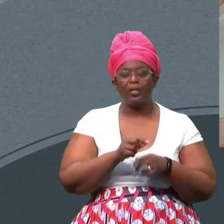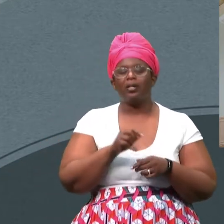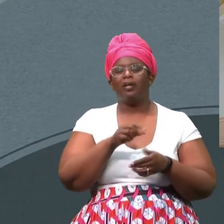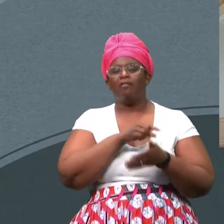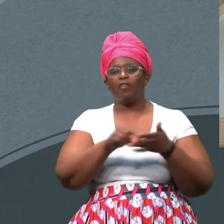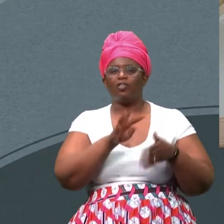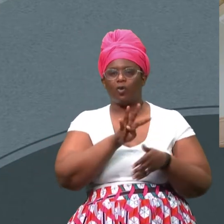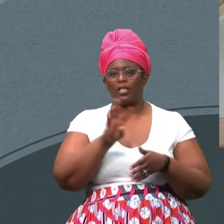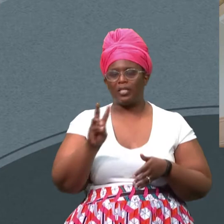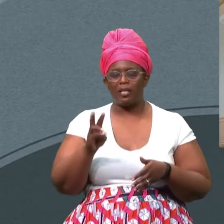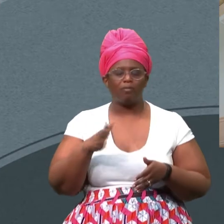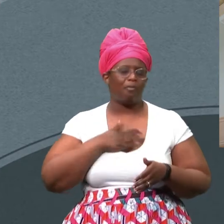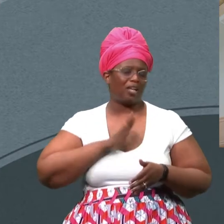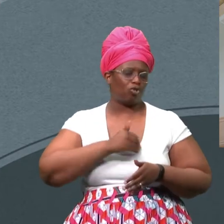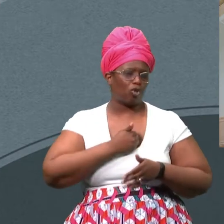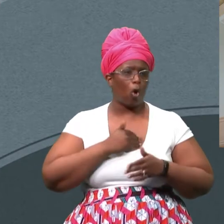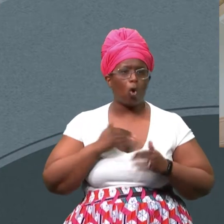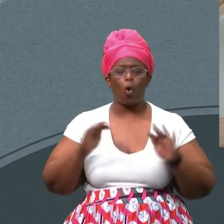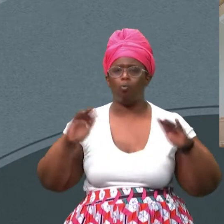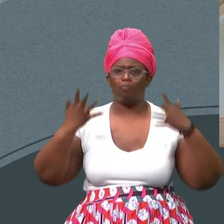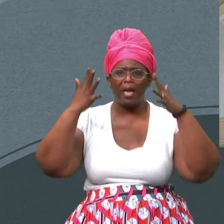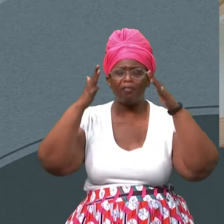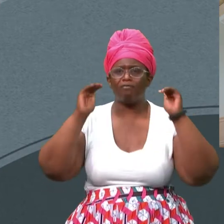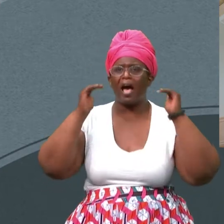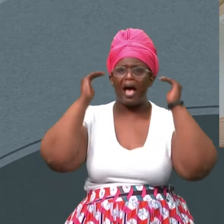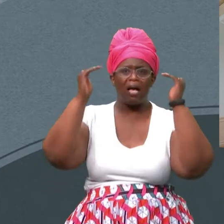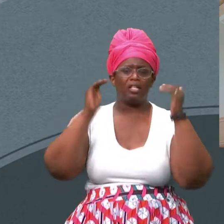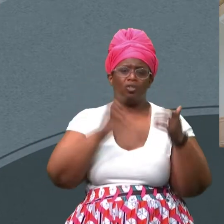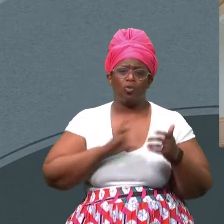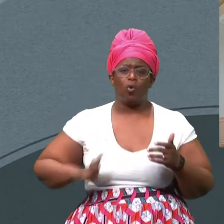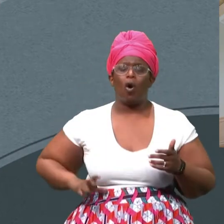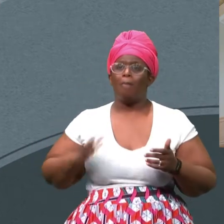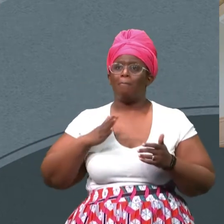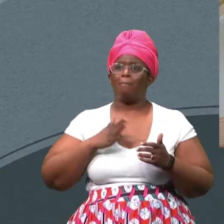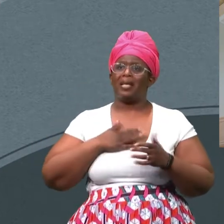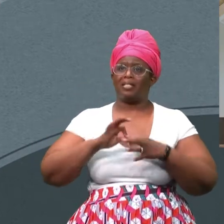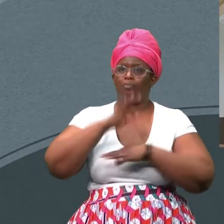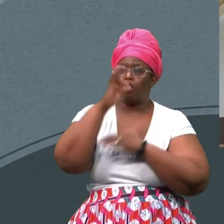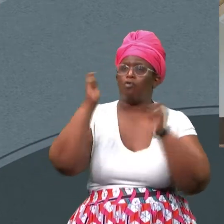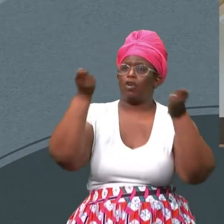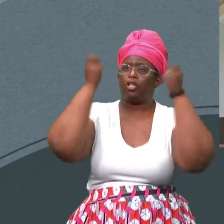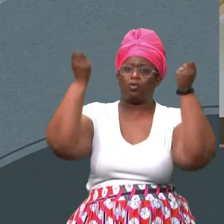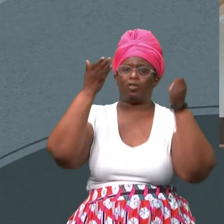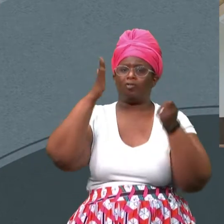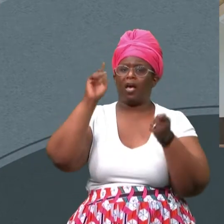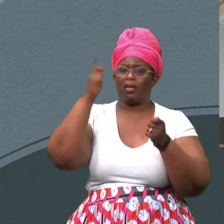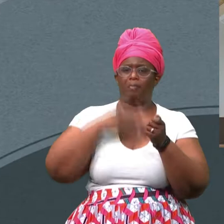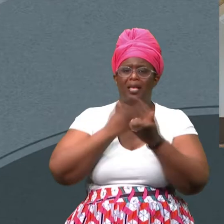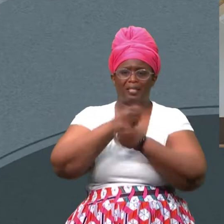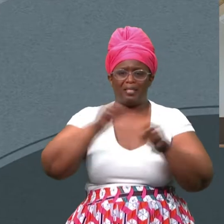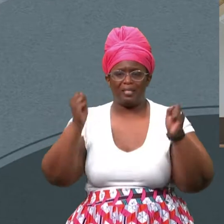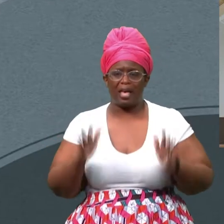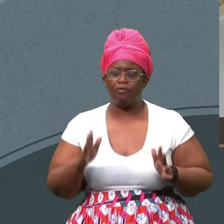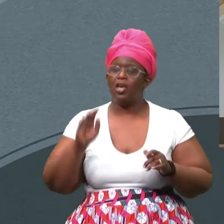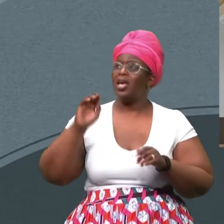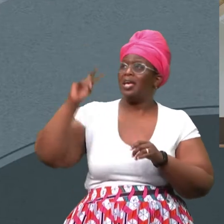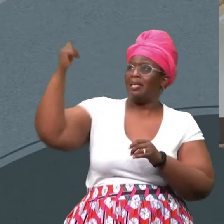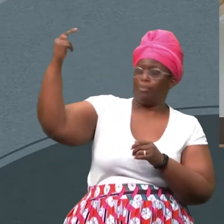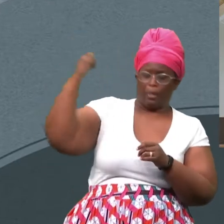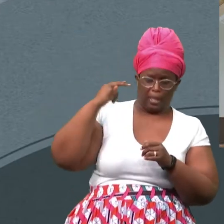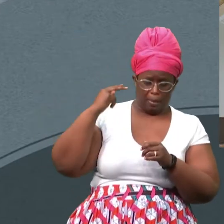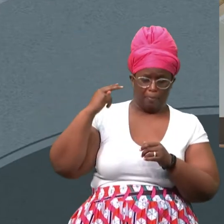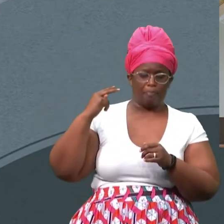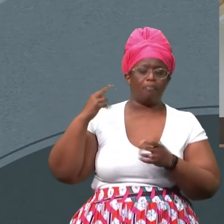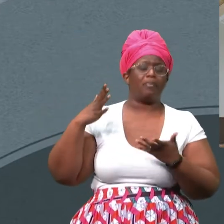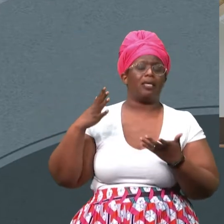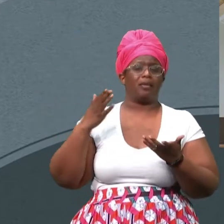46, my spirit rejoices in God, my Savior, for he has looked on the humble estate of his servant. For